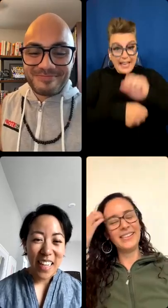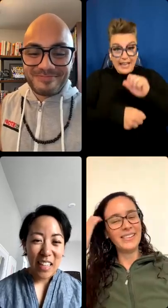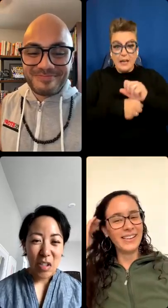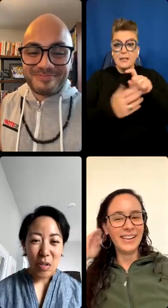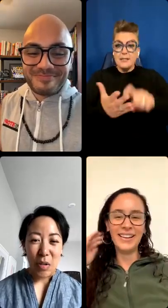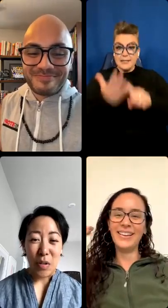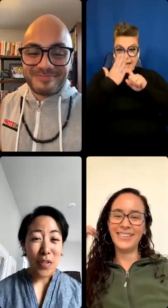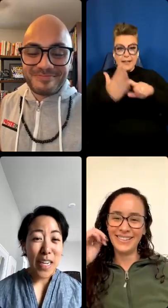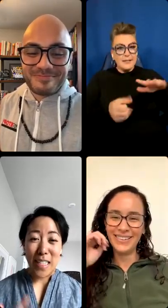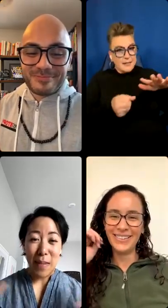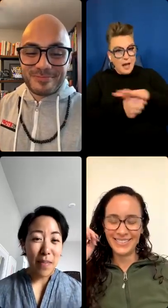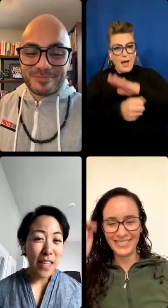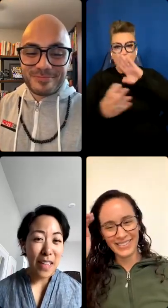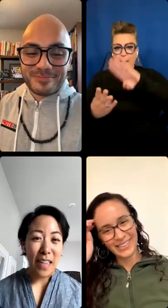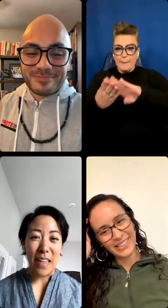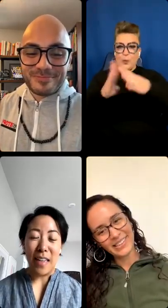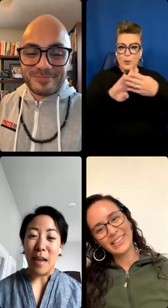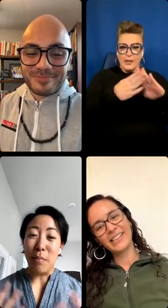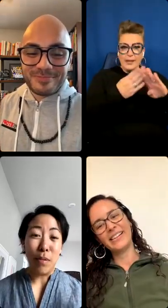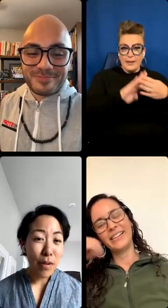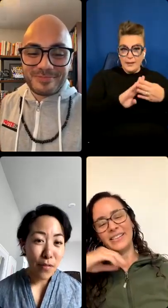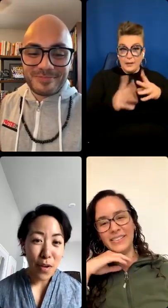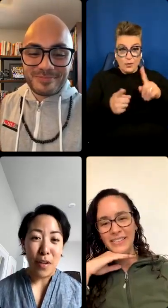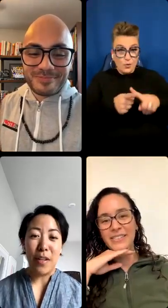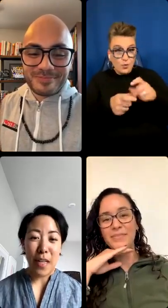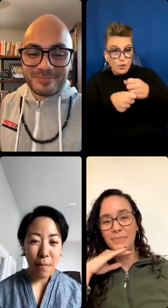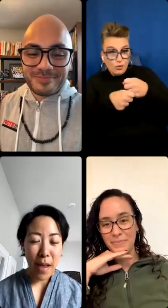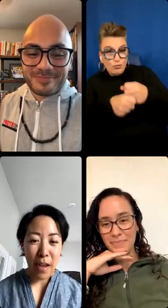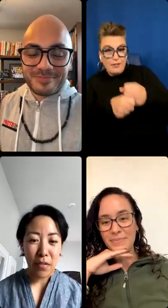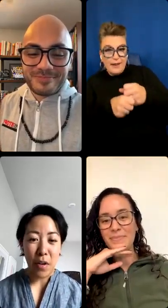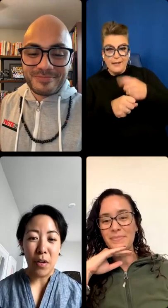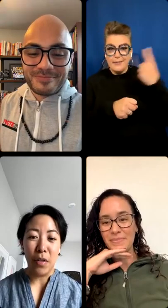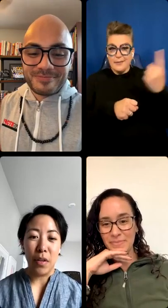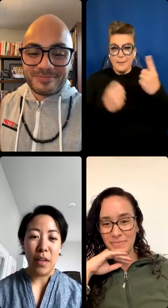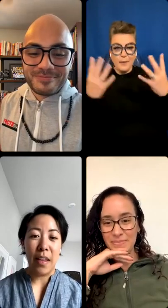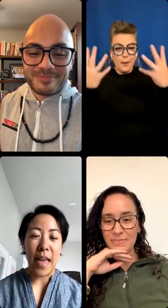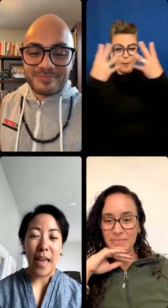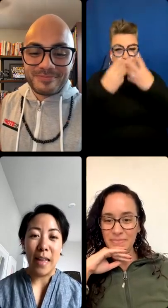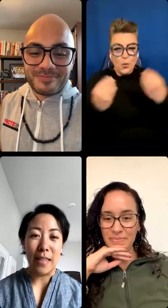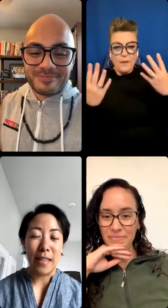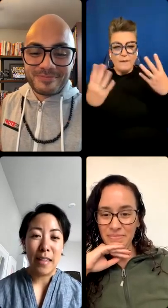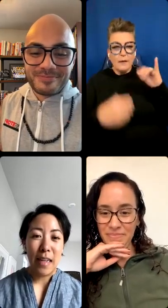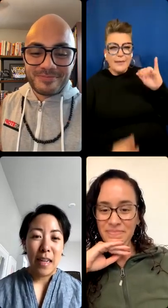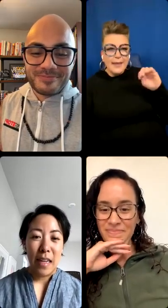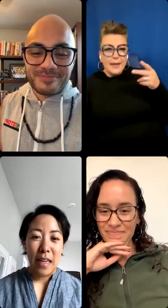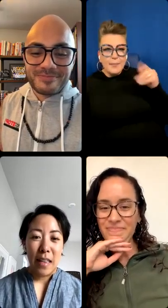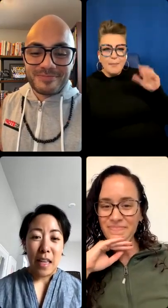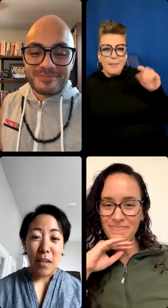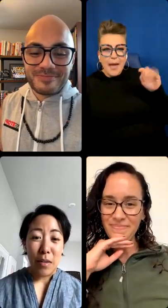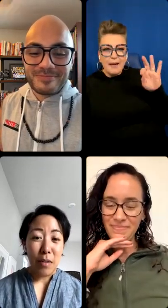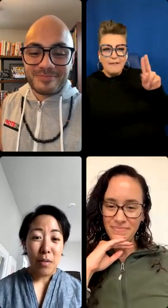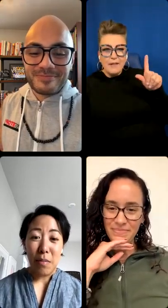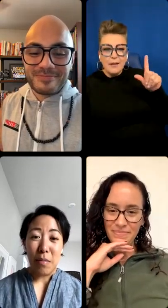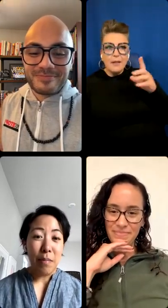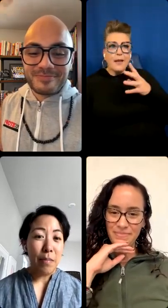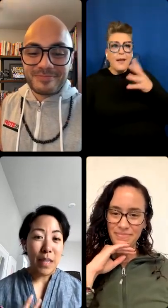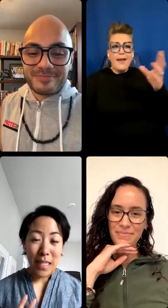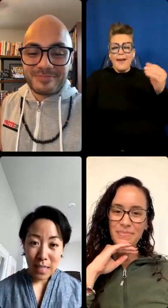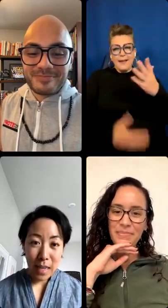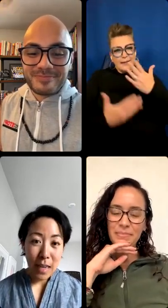community to create something beautiful, impactful, and thank